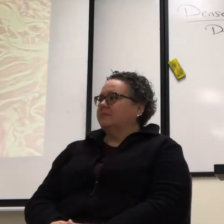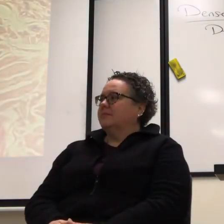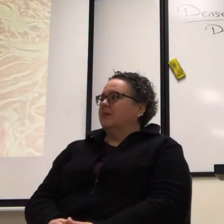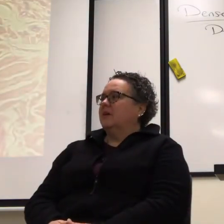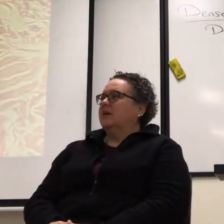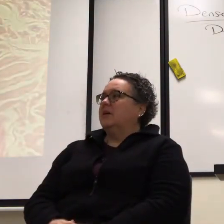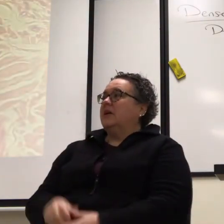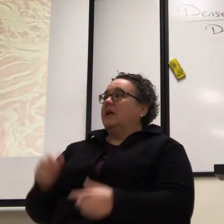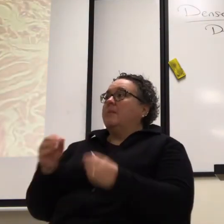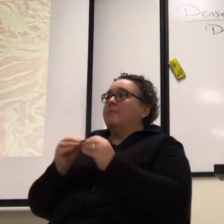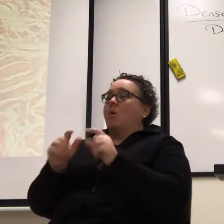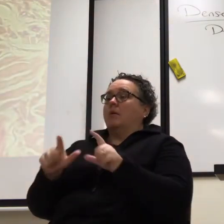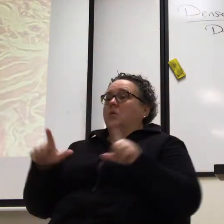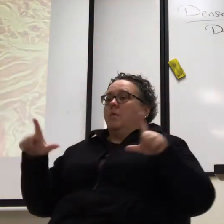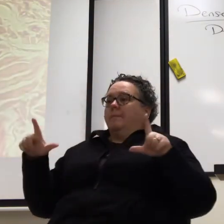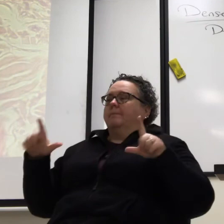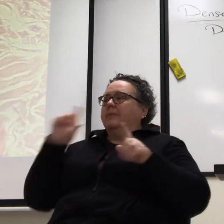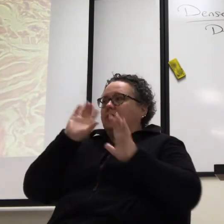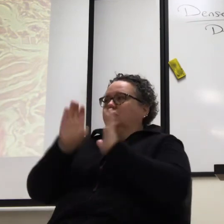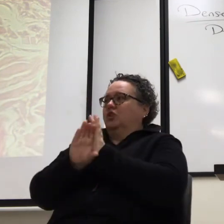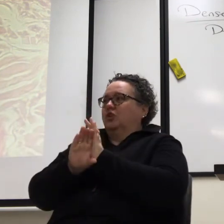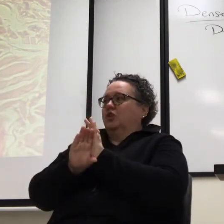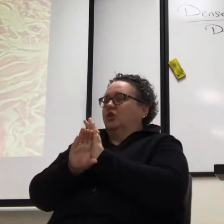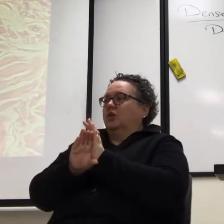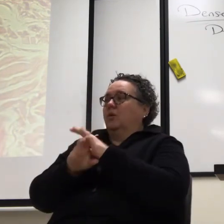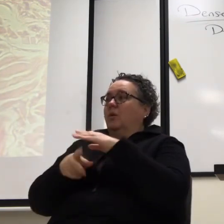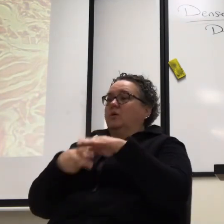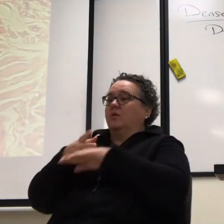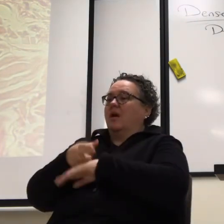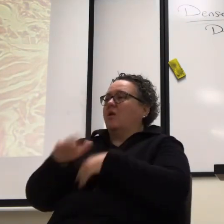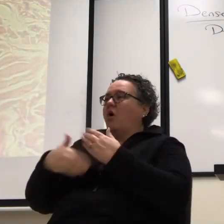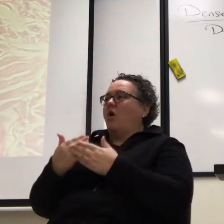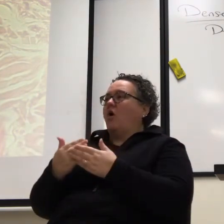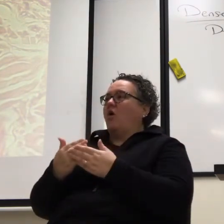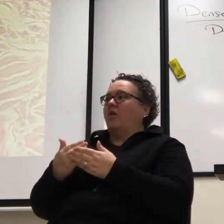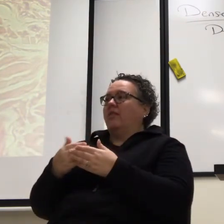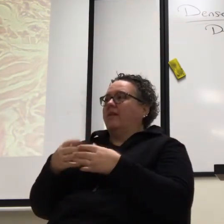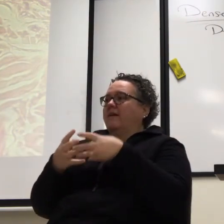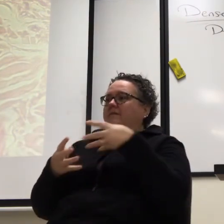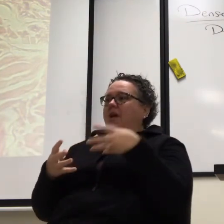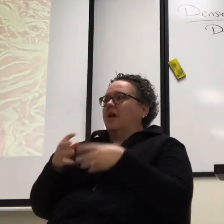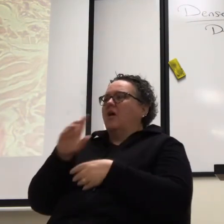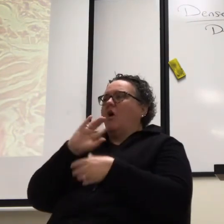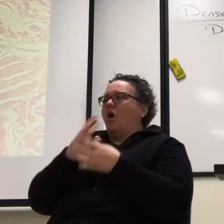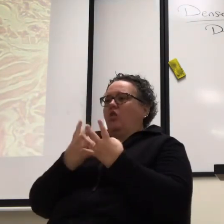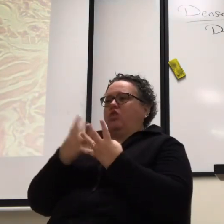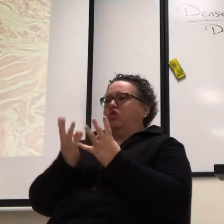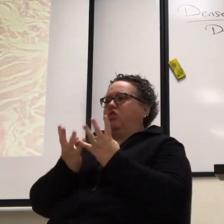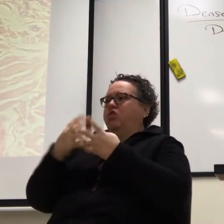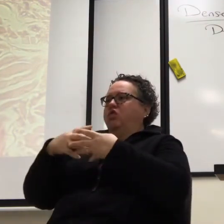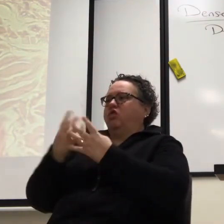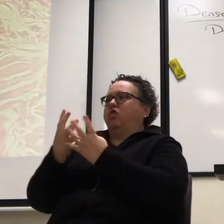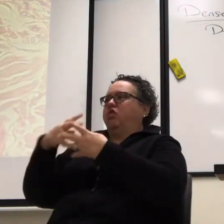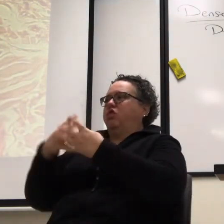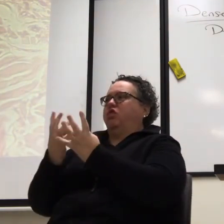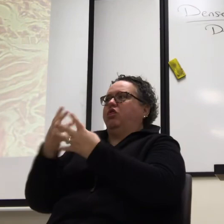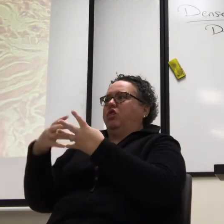Here's a closer picture. When you cut this tissue, all the fibers are just going every which way. It just all looks all mixed up.